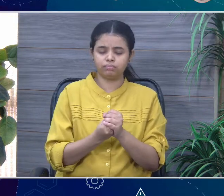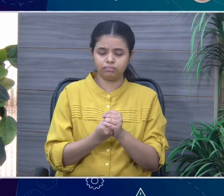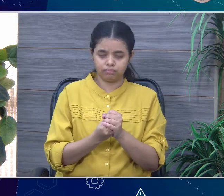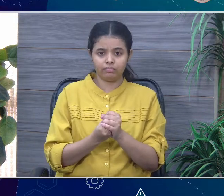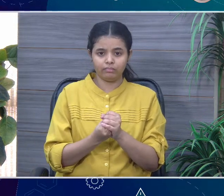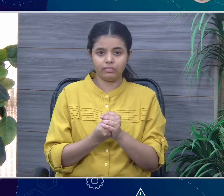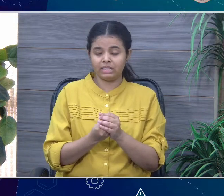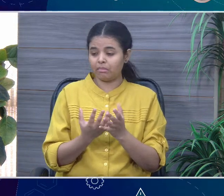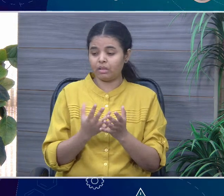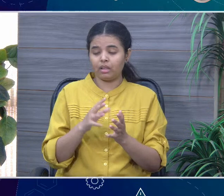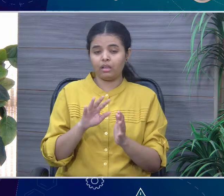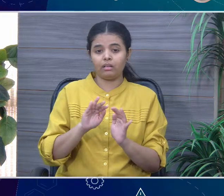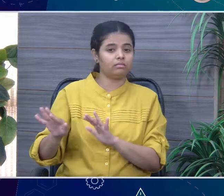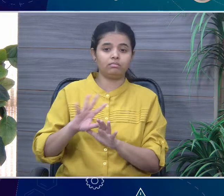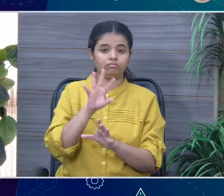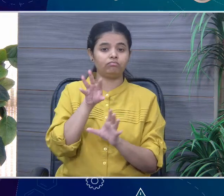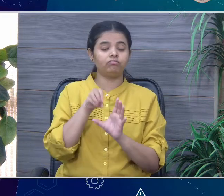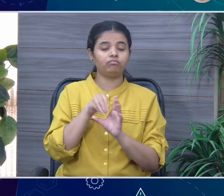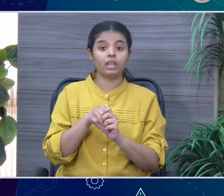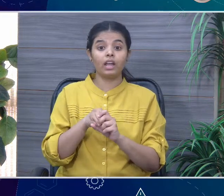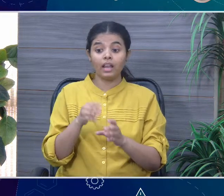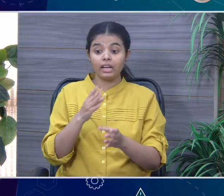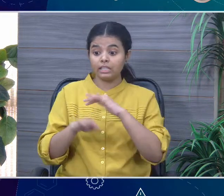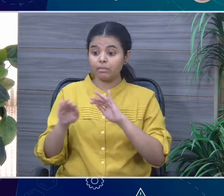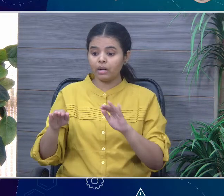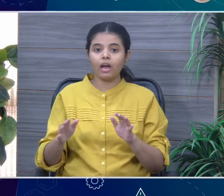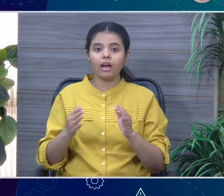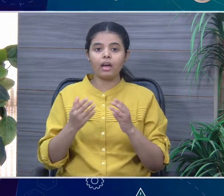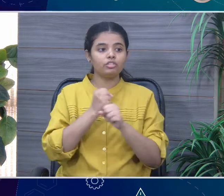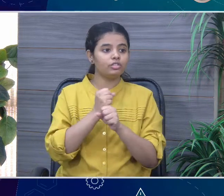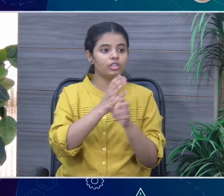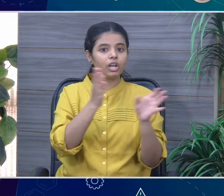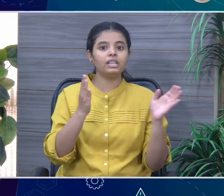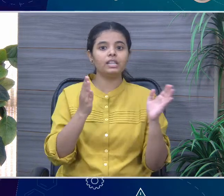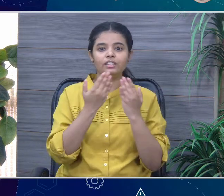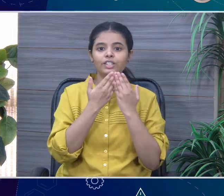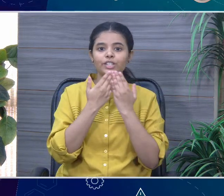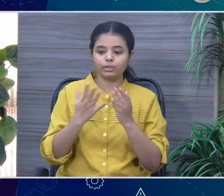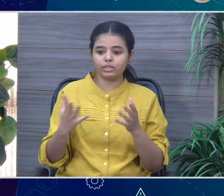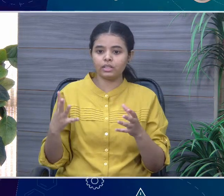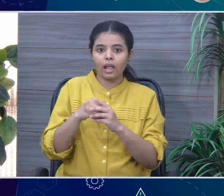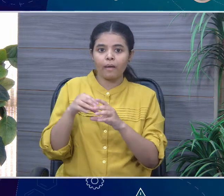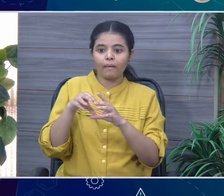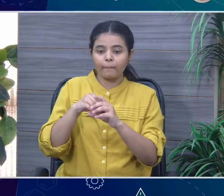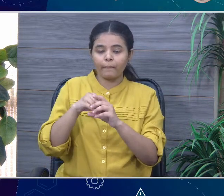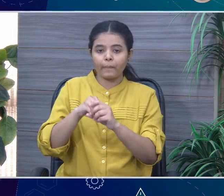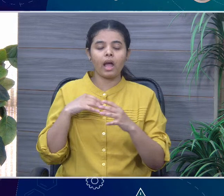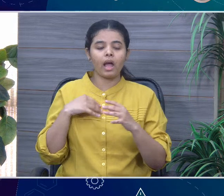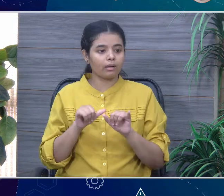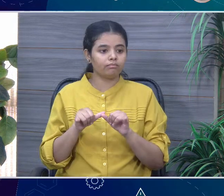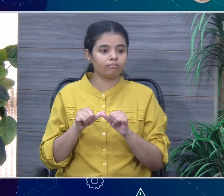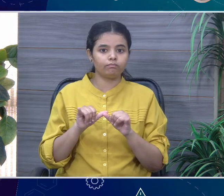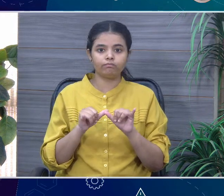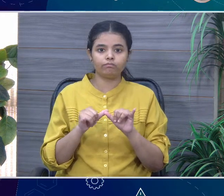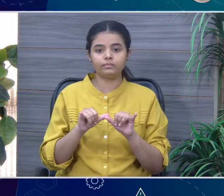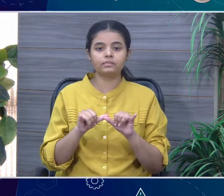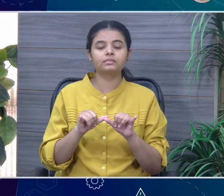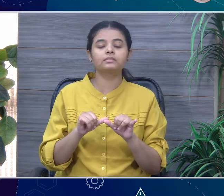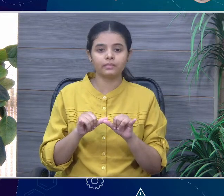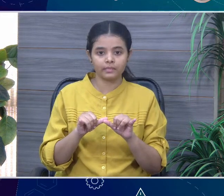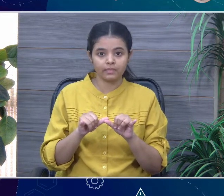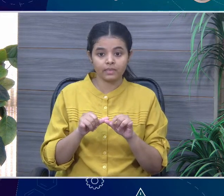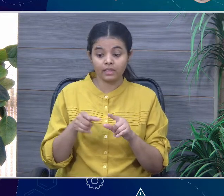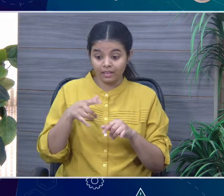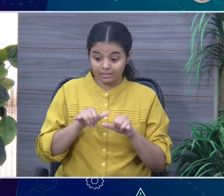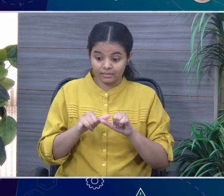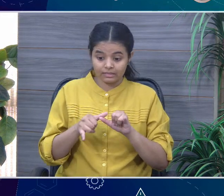coming and entering the schools, engaging in the schools, settling down, and therefore they need to